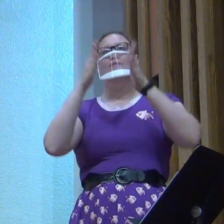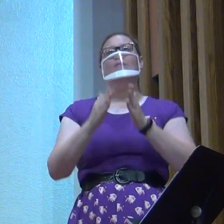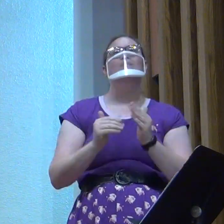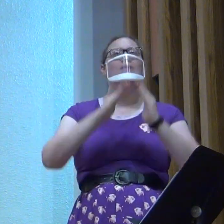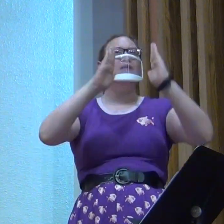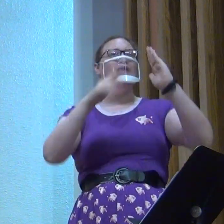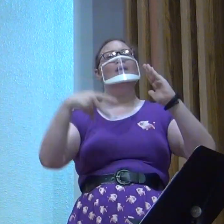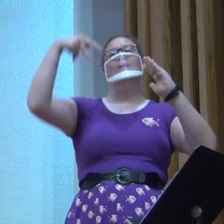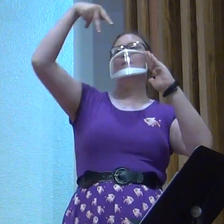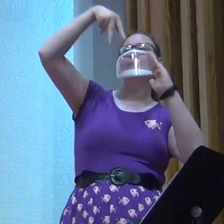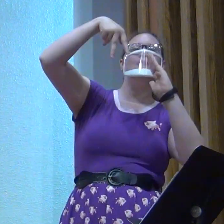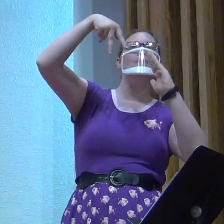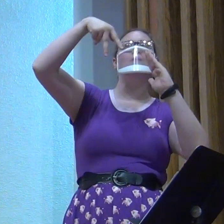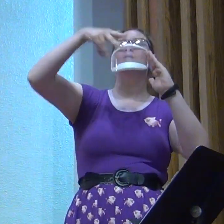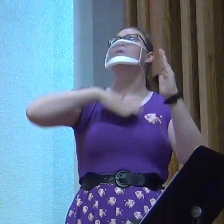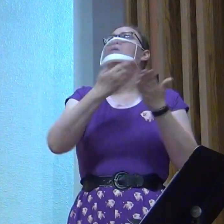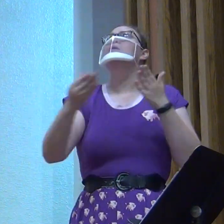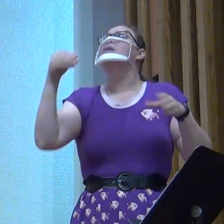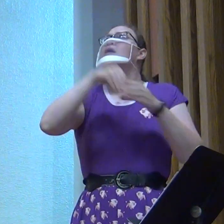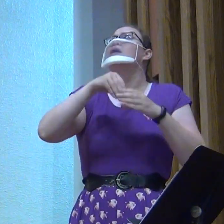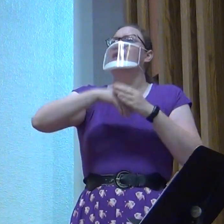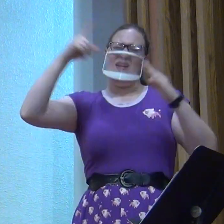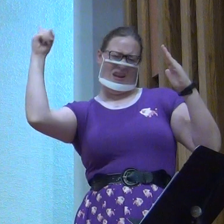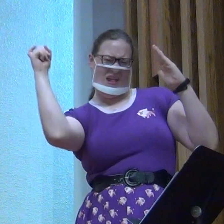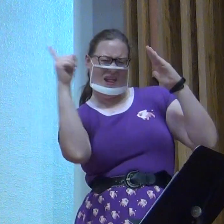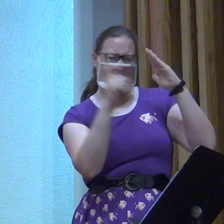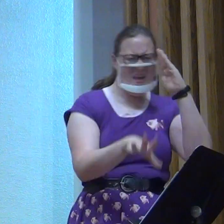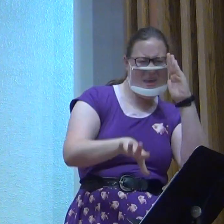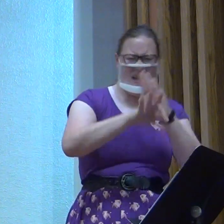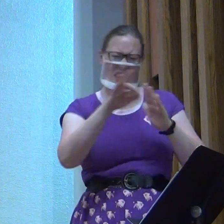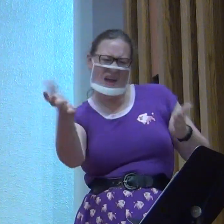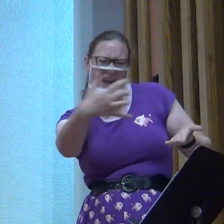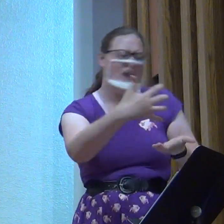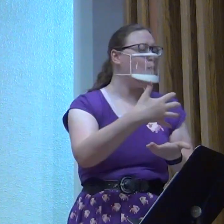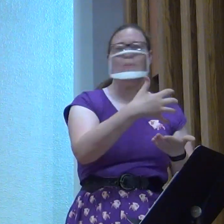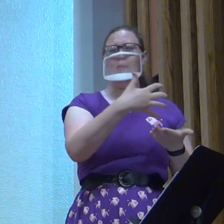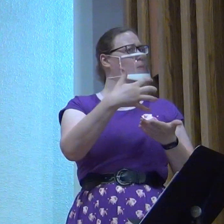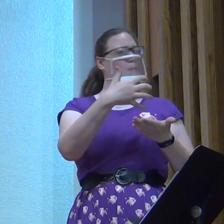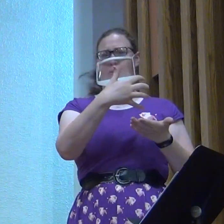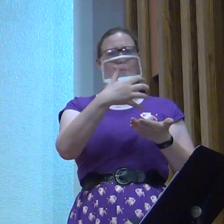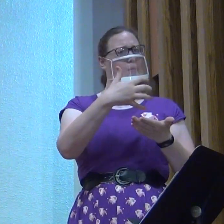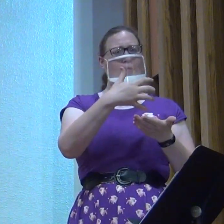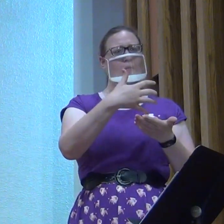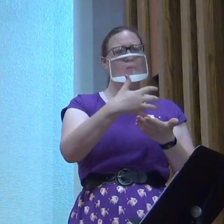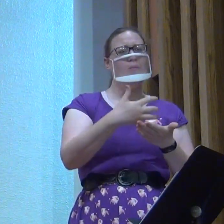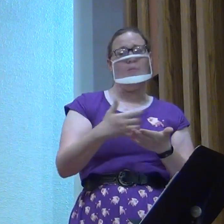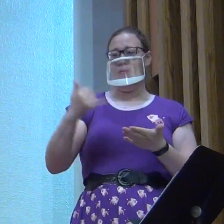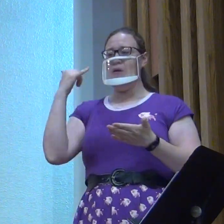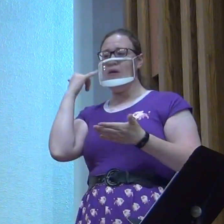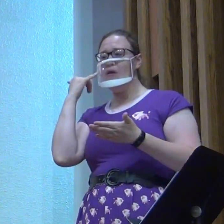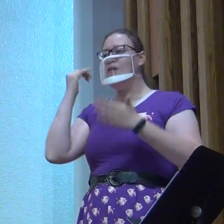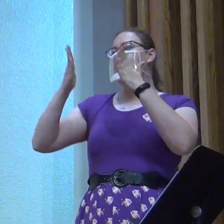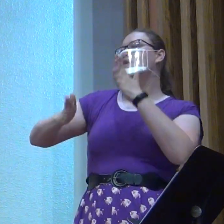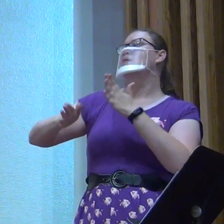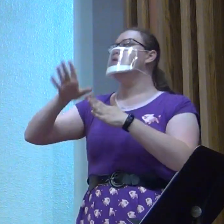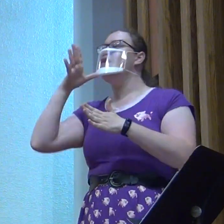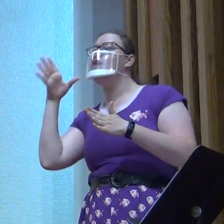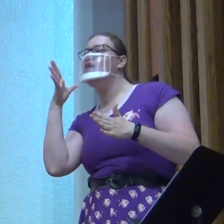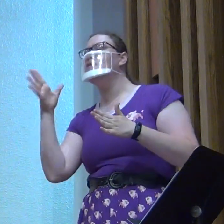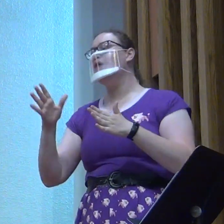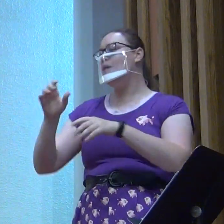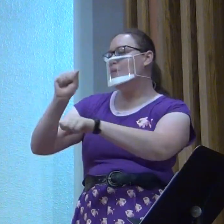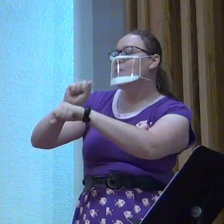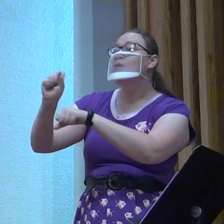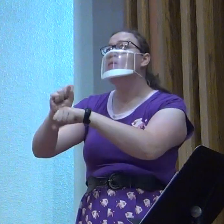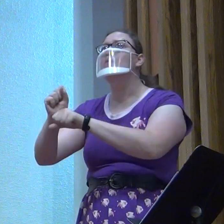house with his goods inside should go down to get them. Likewise, no one in the field should go back